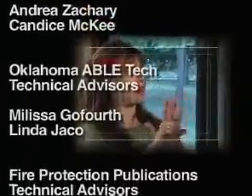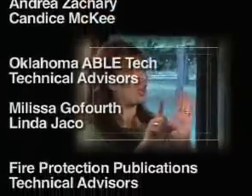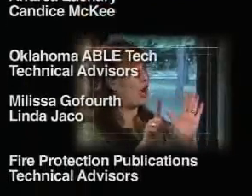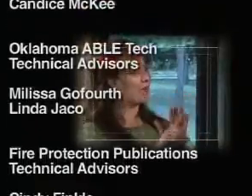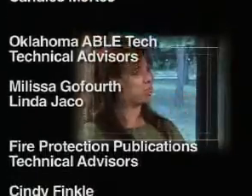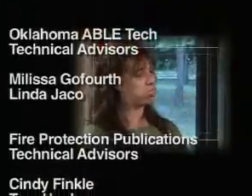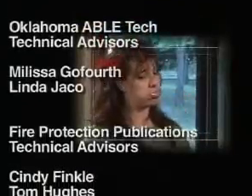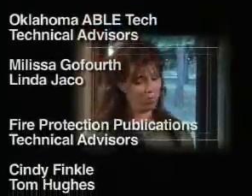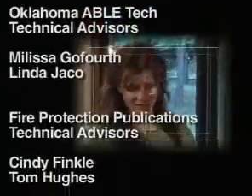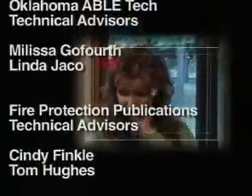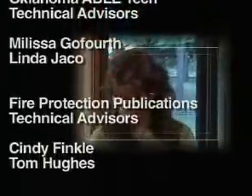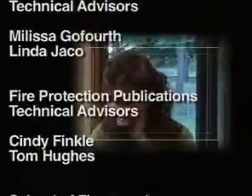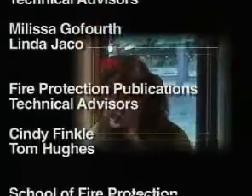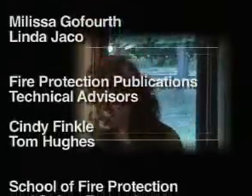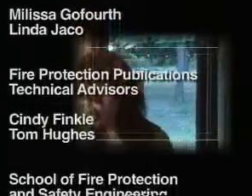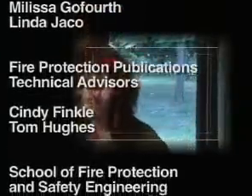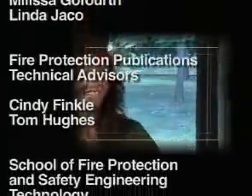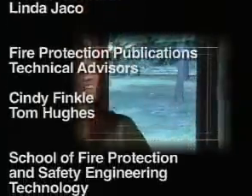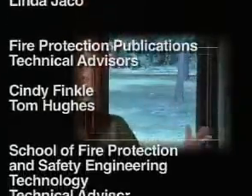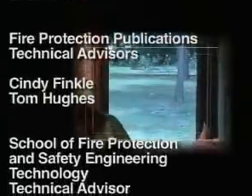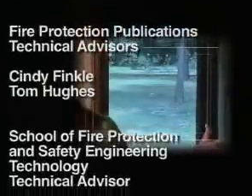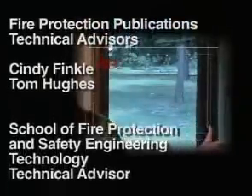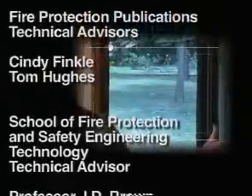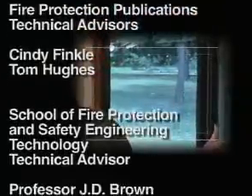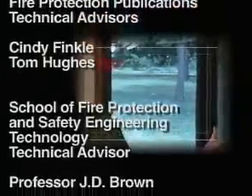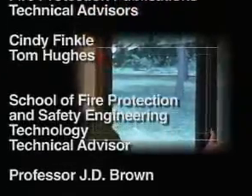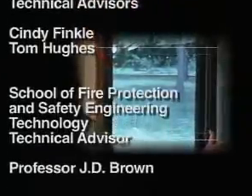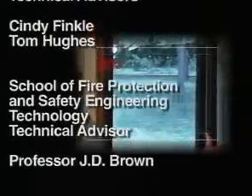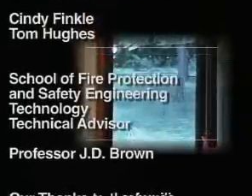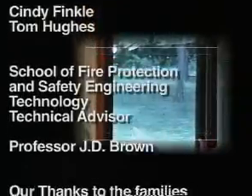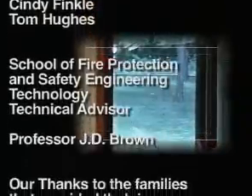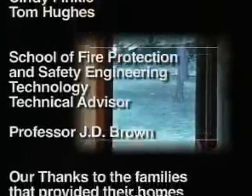So the smoke alarm. Blah. Wasn't my fault this time.